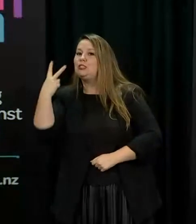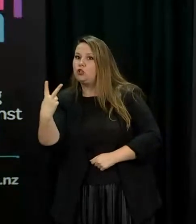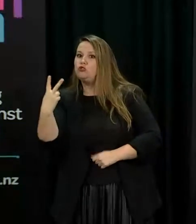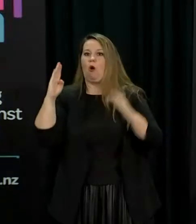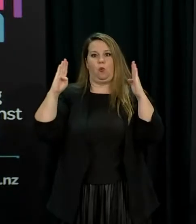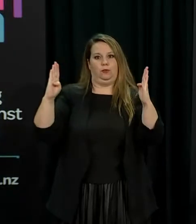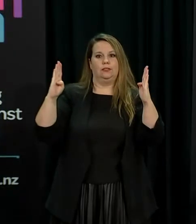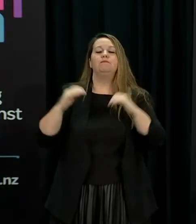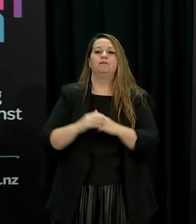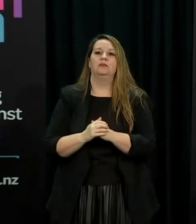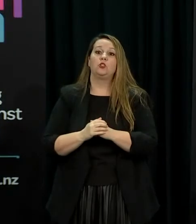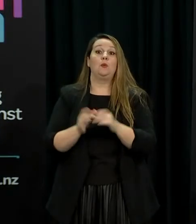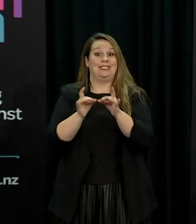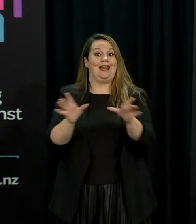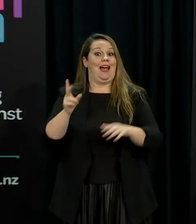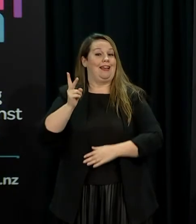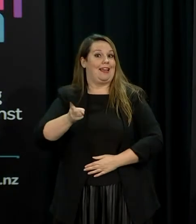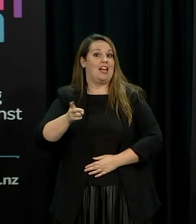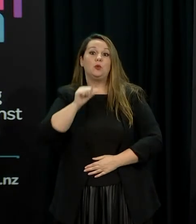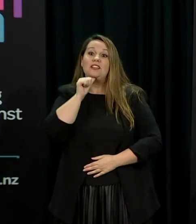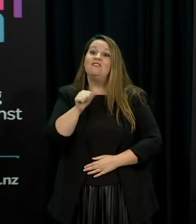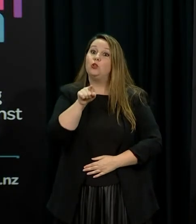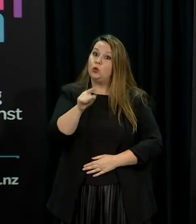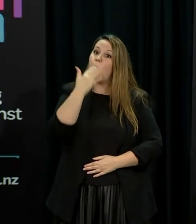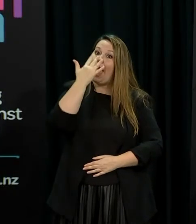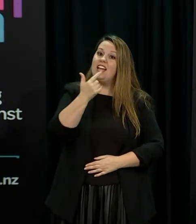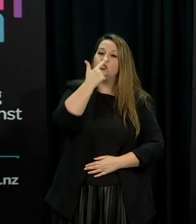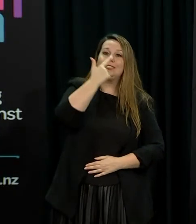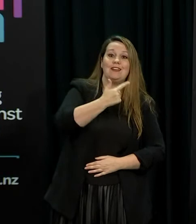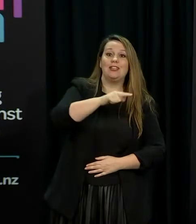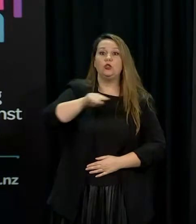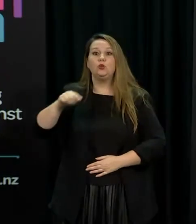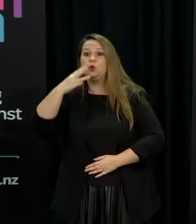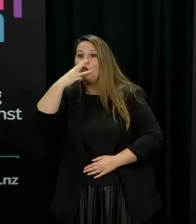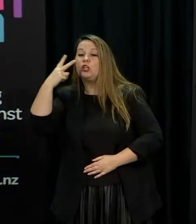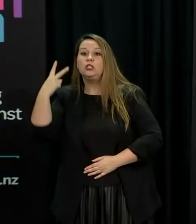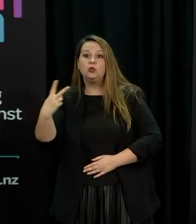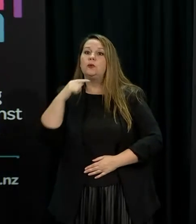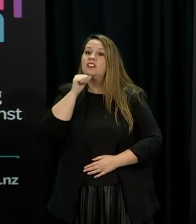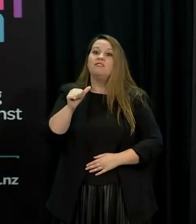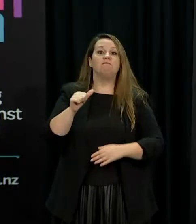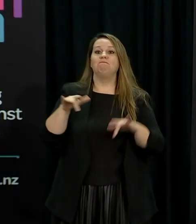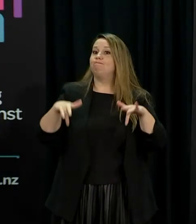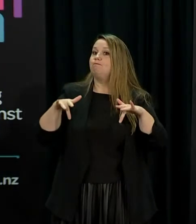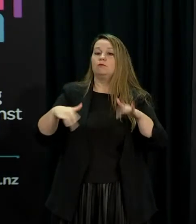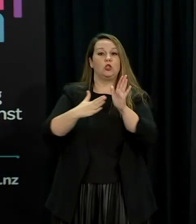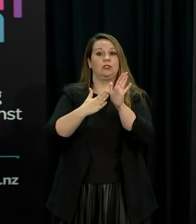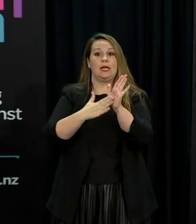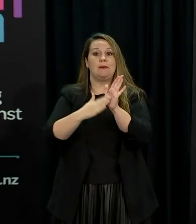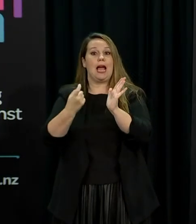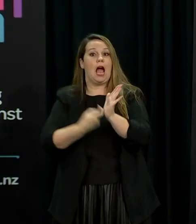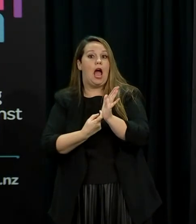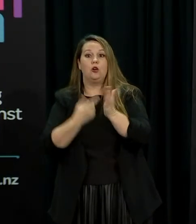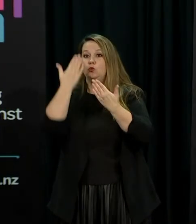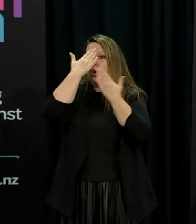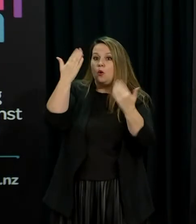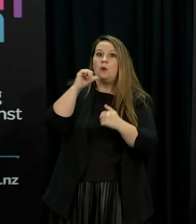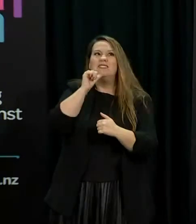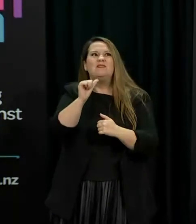again, so if you're in that age group and you're not sure if you've had 2 doses of MMR, go and get one. It's